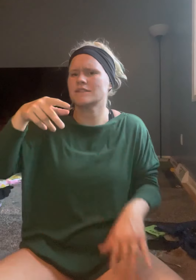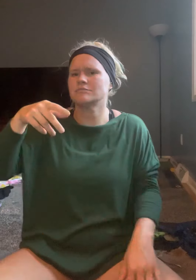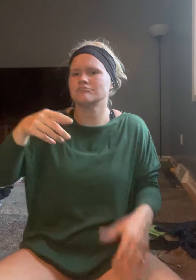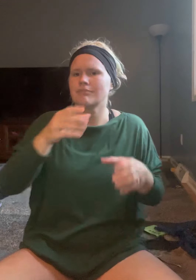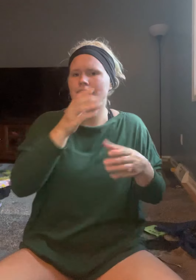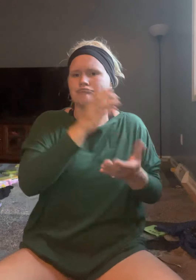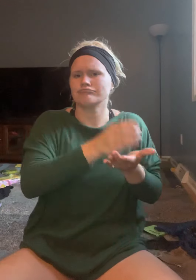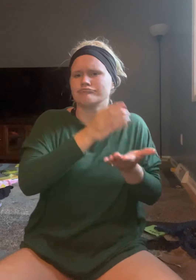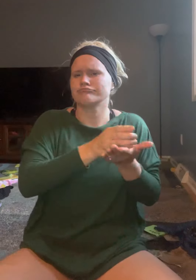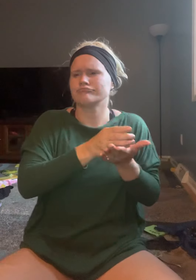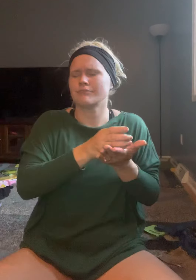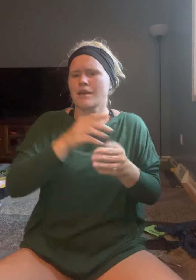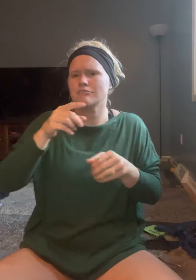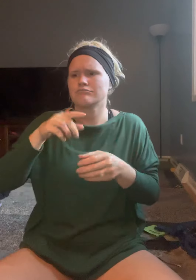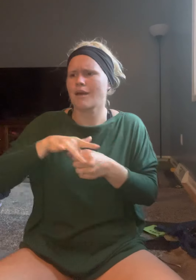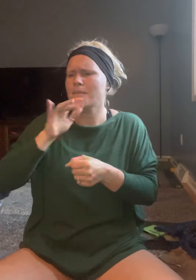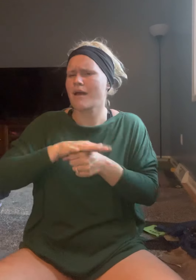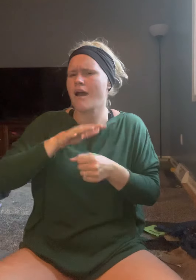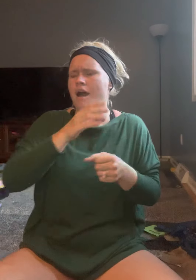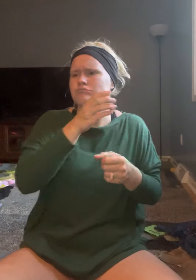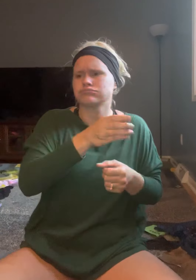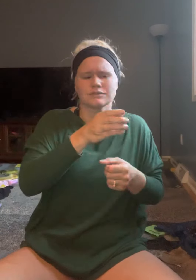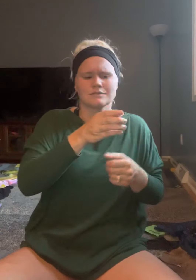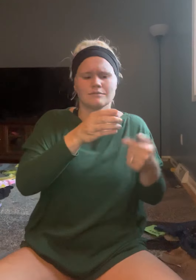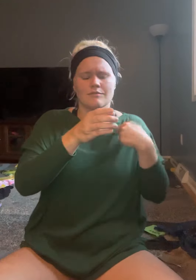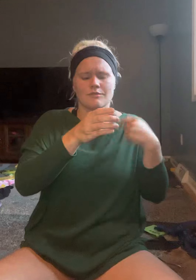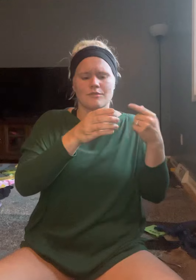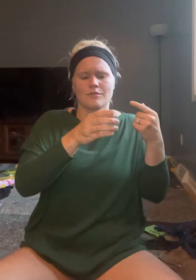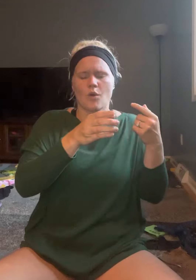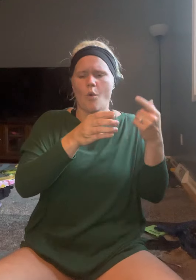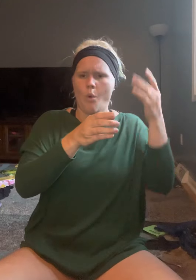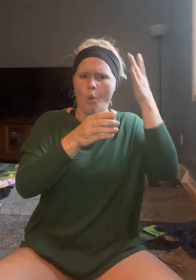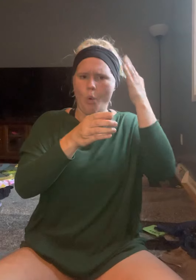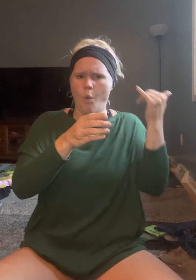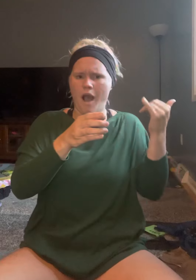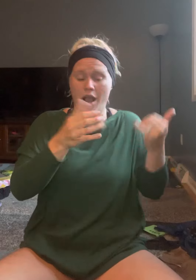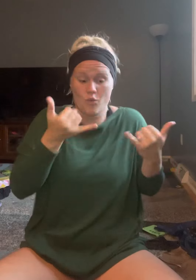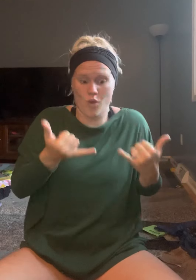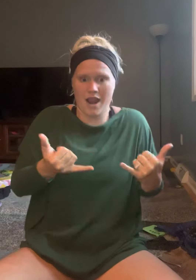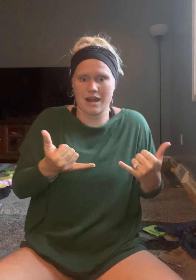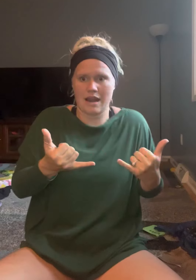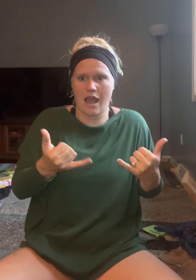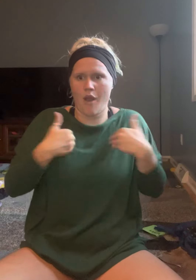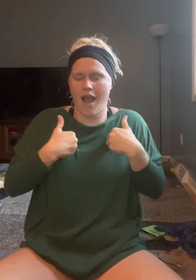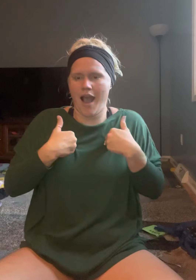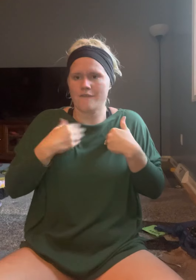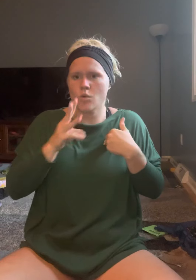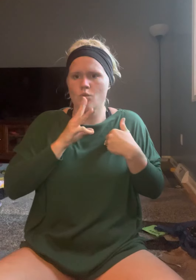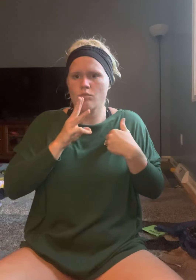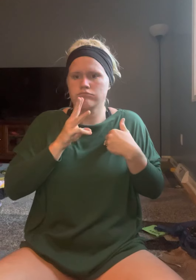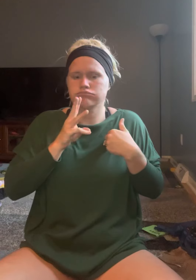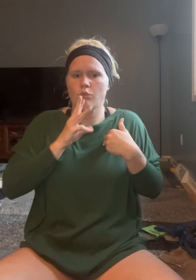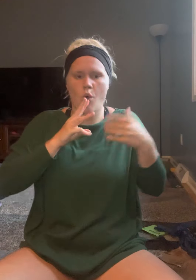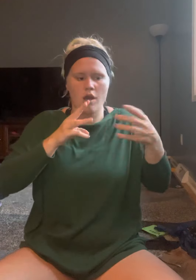of it. Why does this have water on the outside of the Pepsi can? It's like cooler on the inside and warmer on the